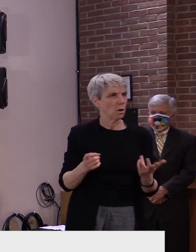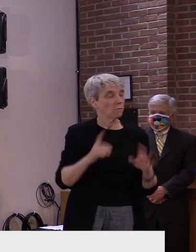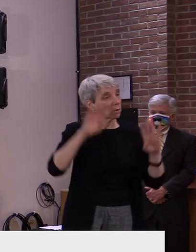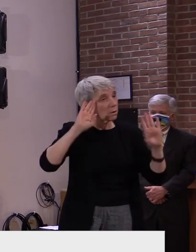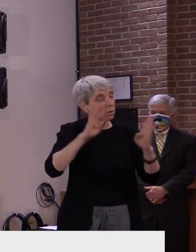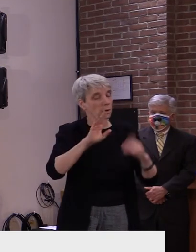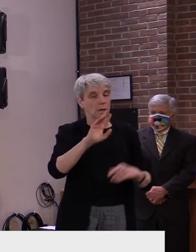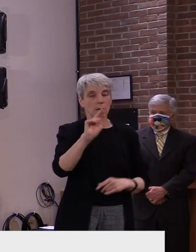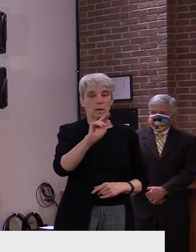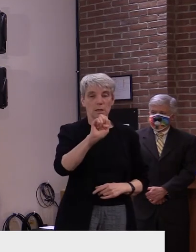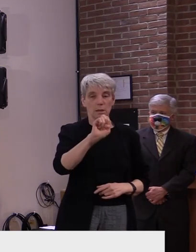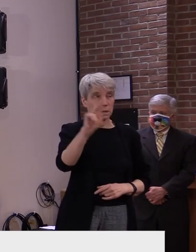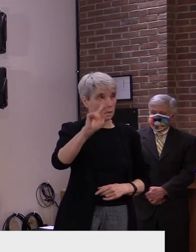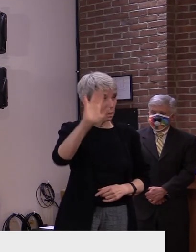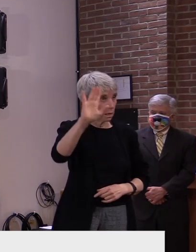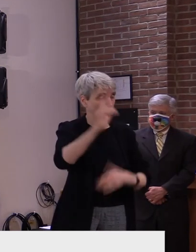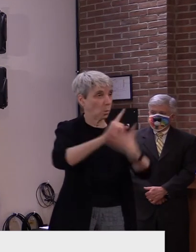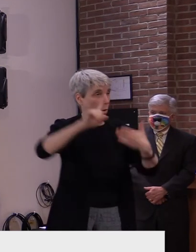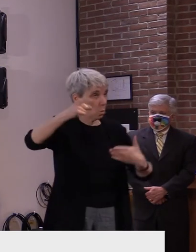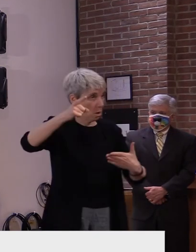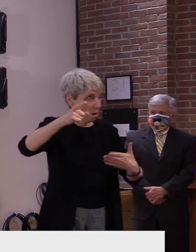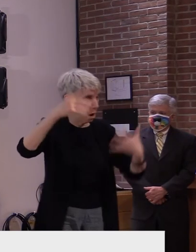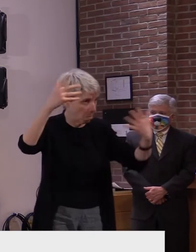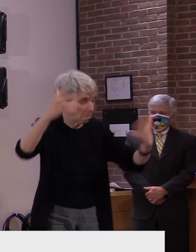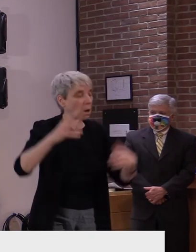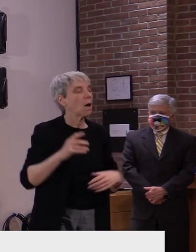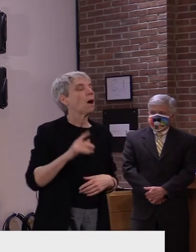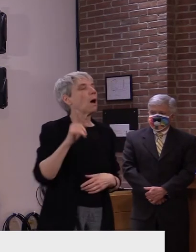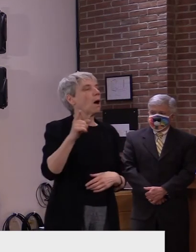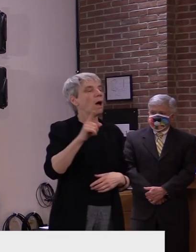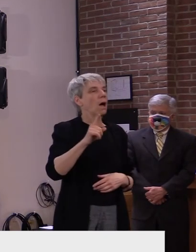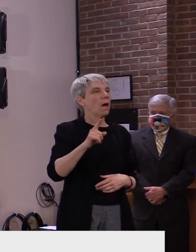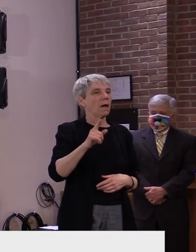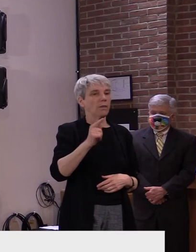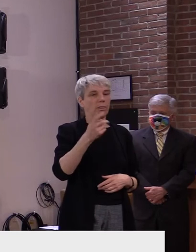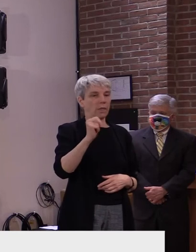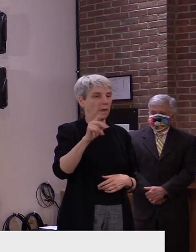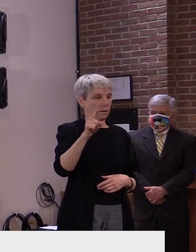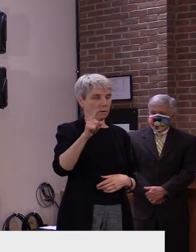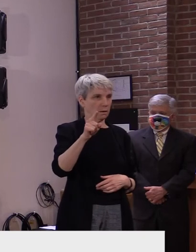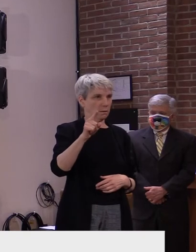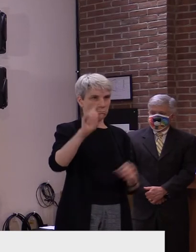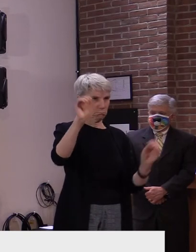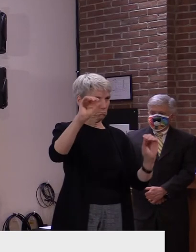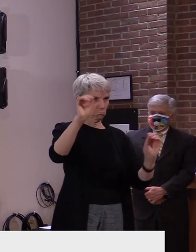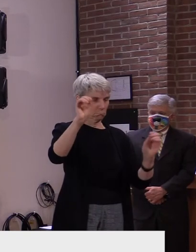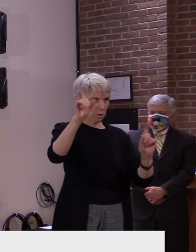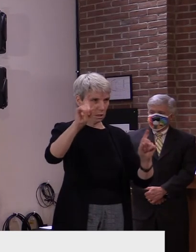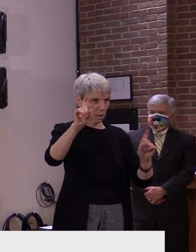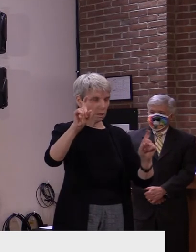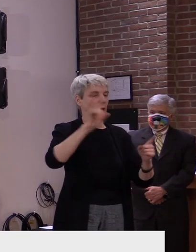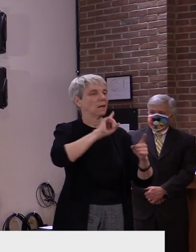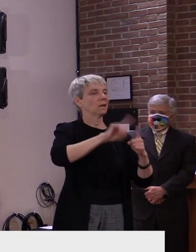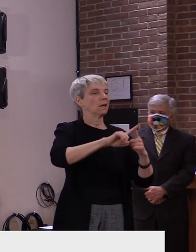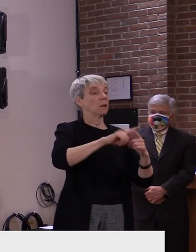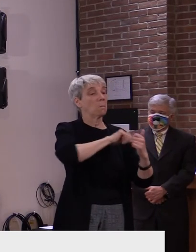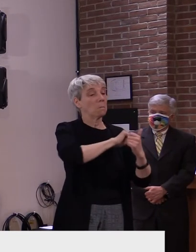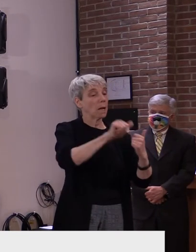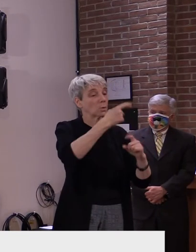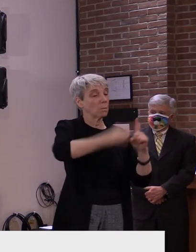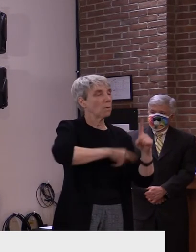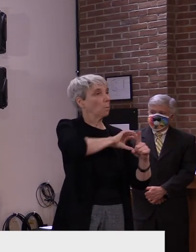kingdom will be tested in week one and then they will be no school would be tested for a full loss in that in a particular